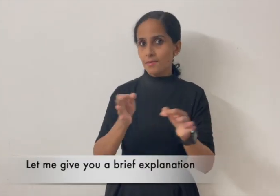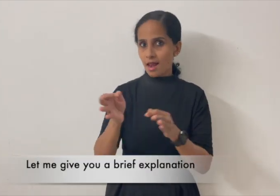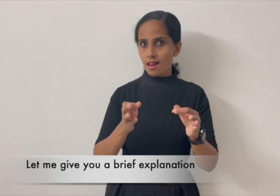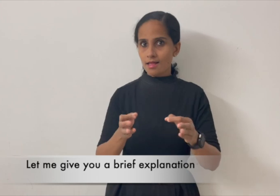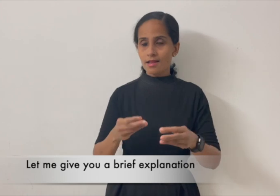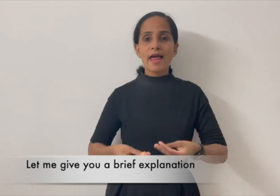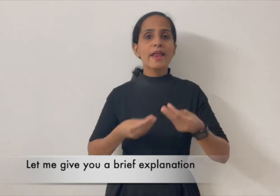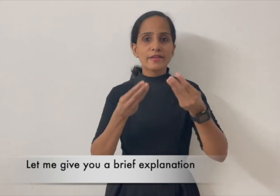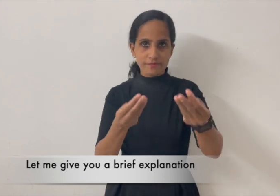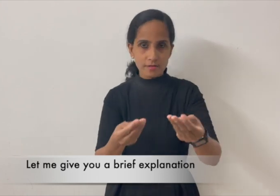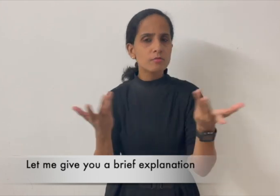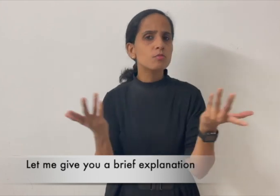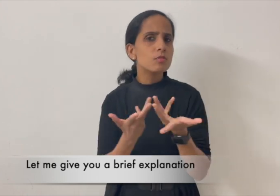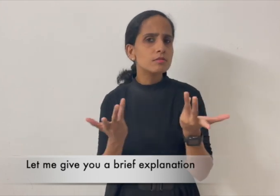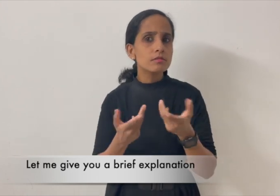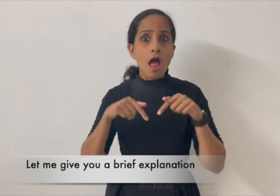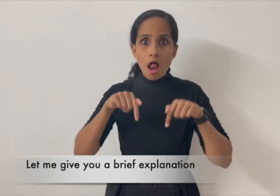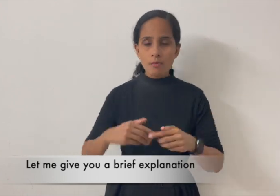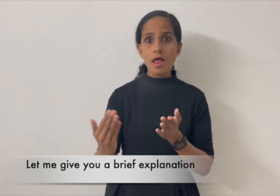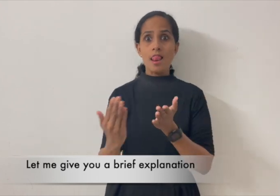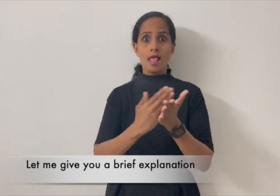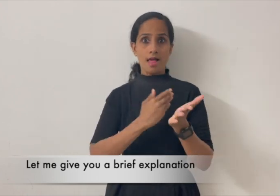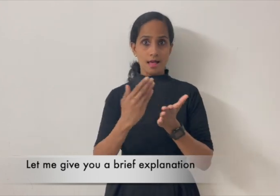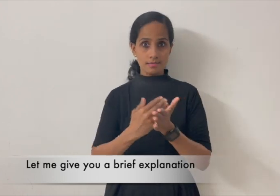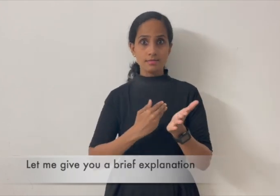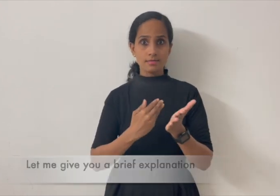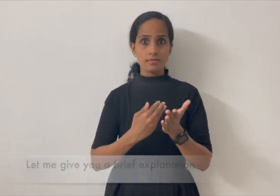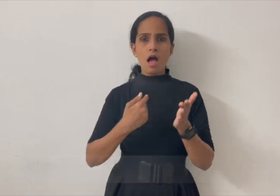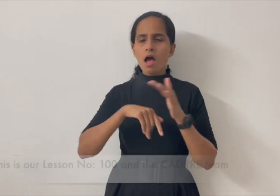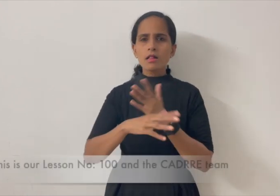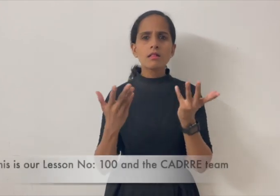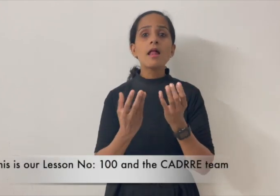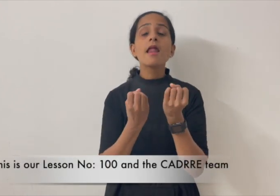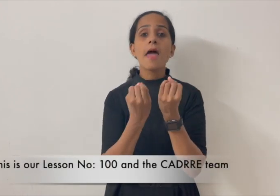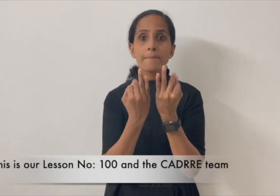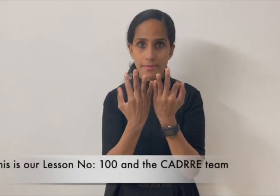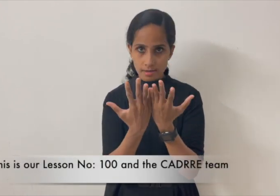explanation. This is our lesson number 100.